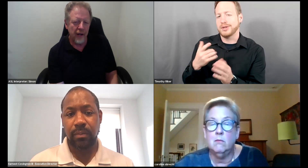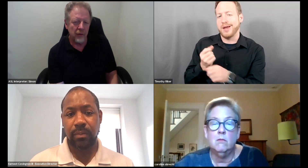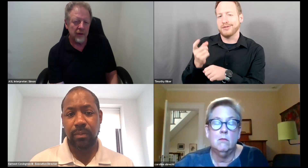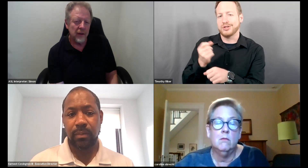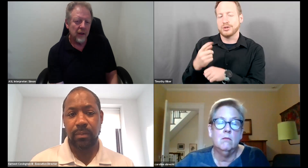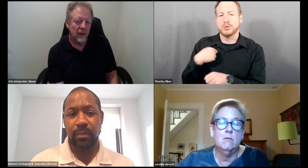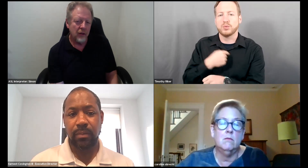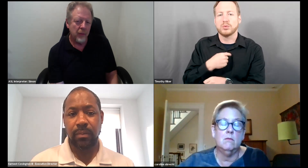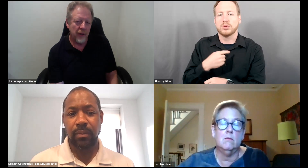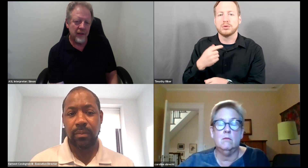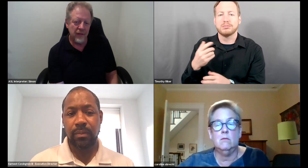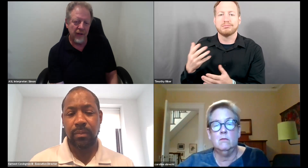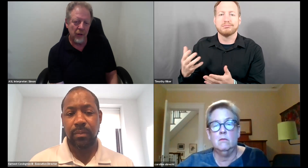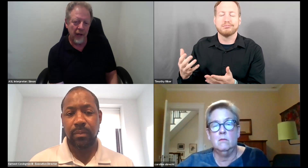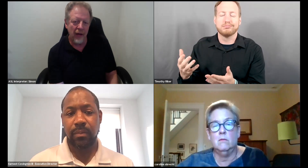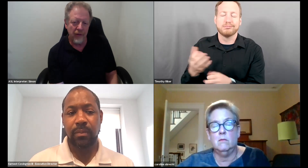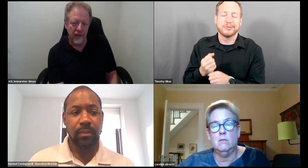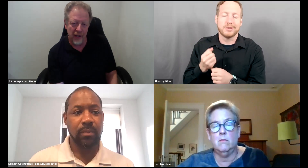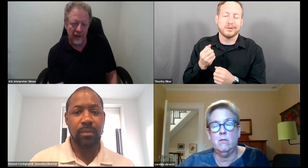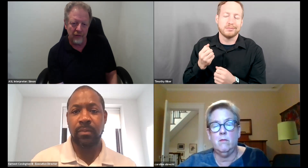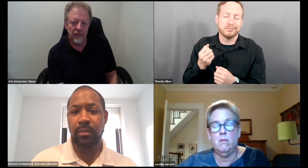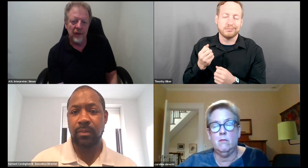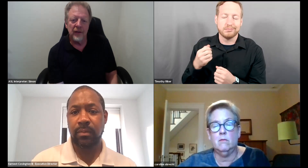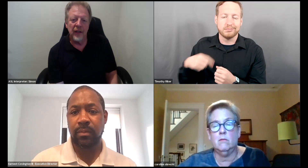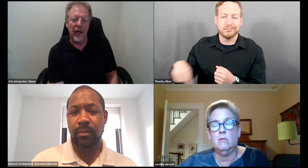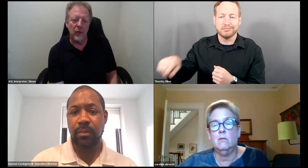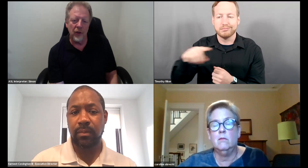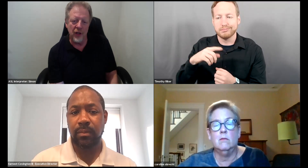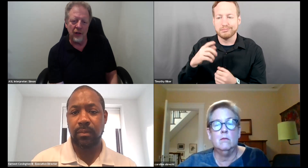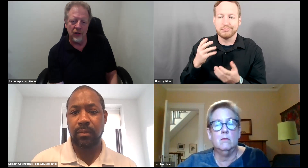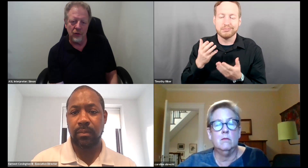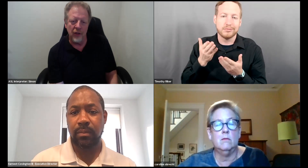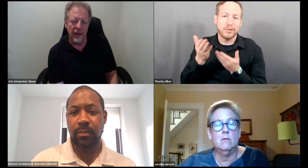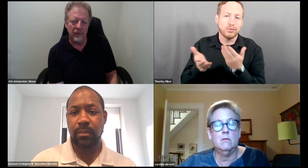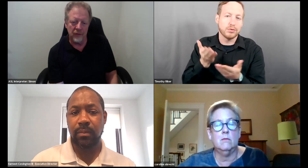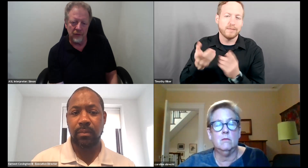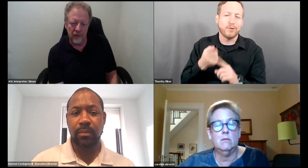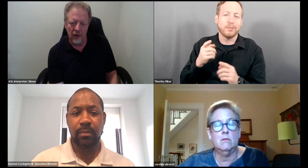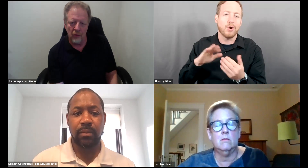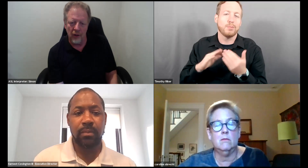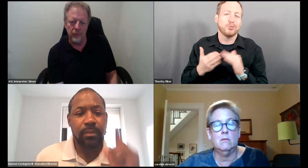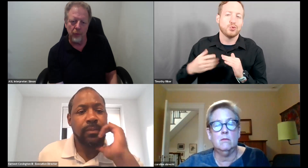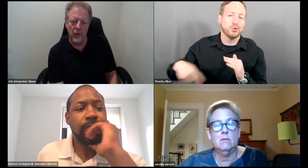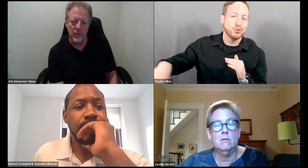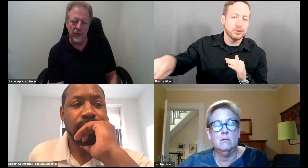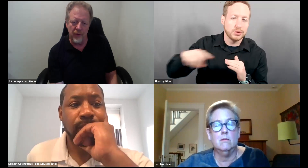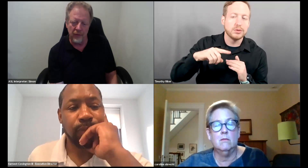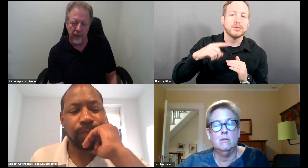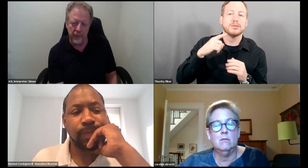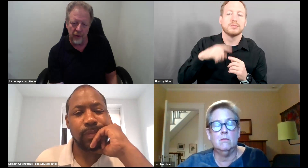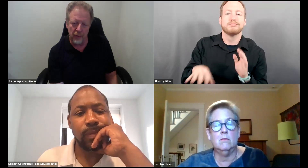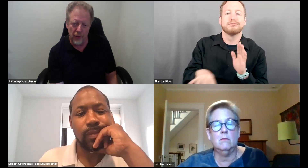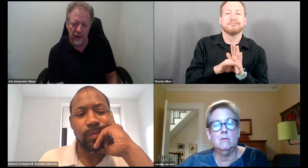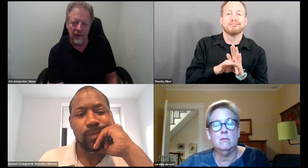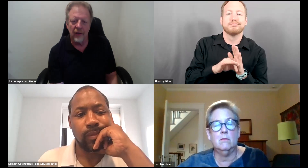Coffee Hour, you know, typically it's an event that we have every year, and we generally do get, you know, proposals from the